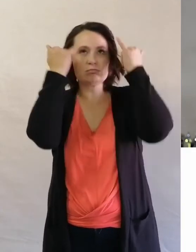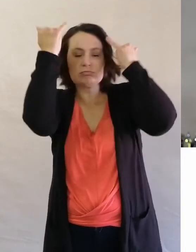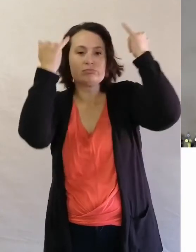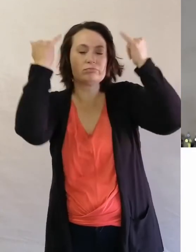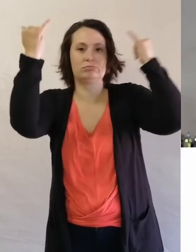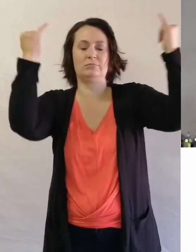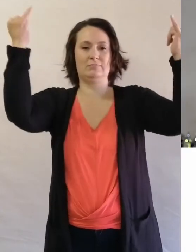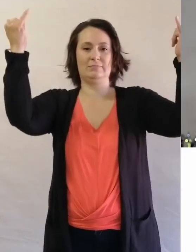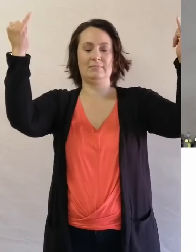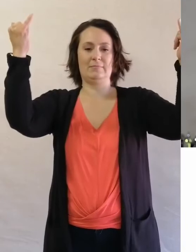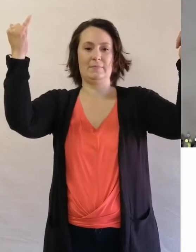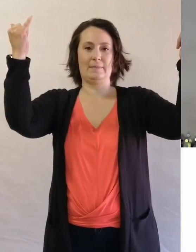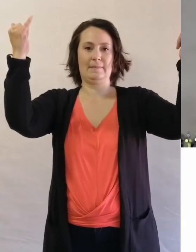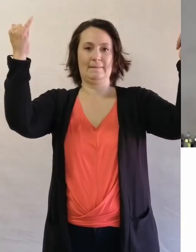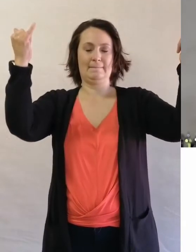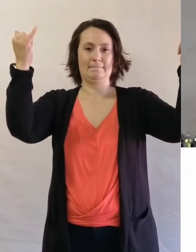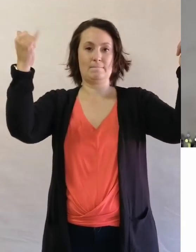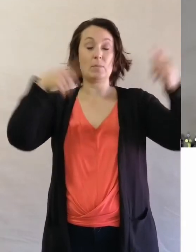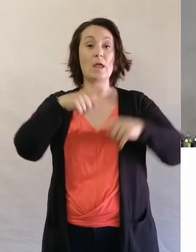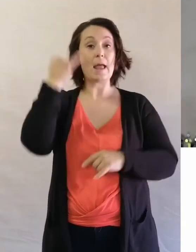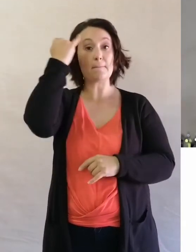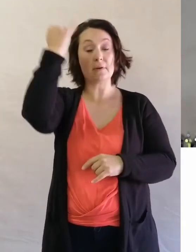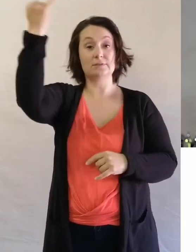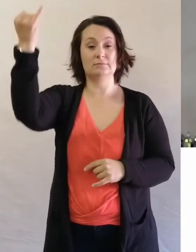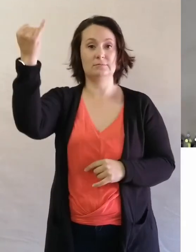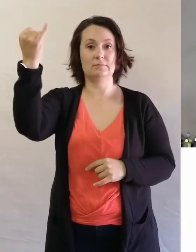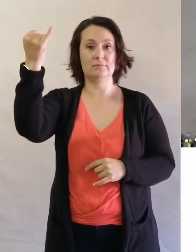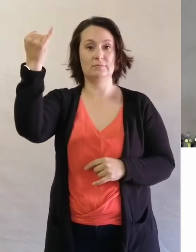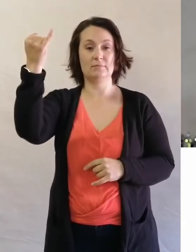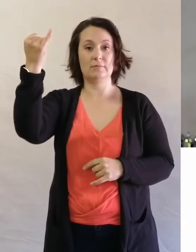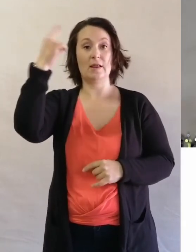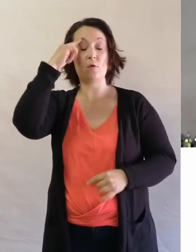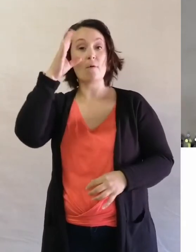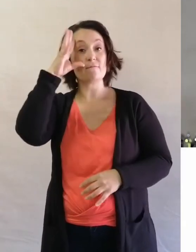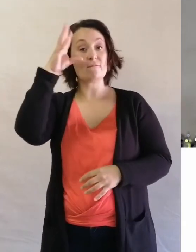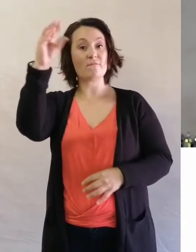your imagination. You see, your imagination is essential for your faith.